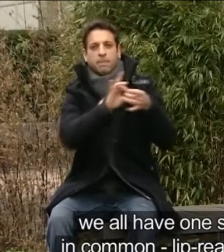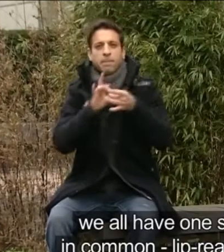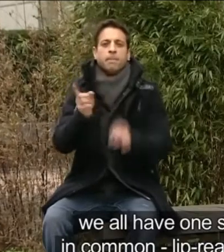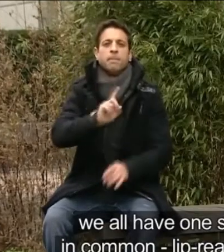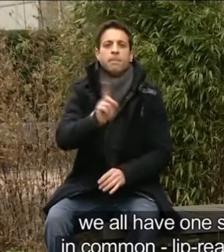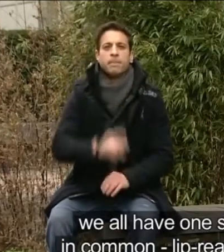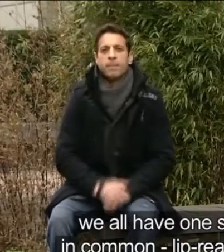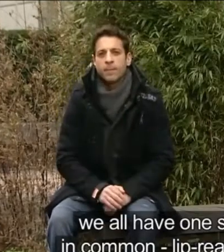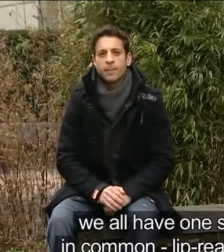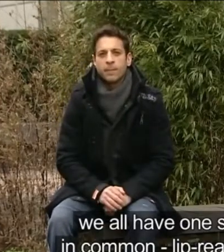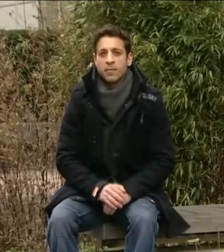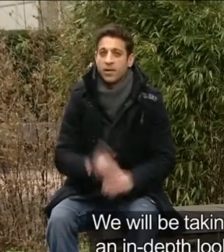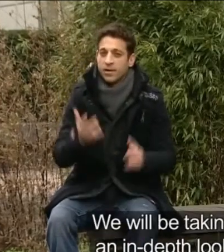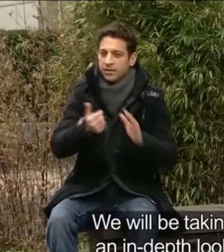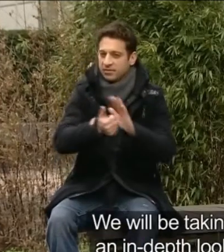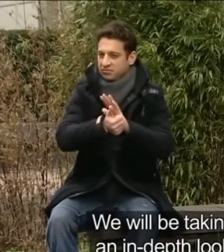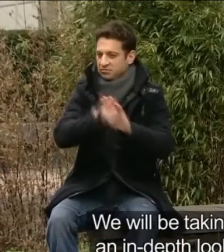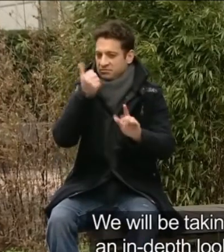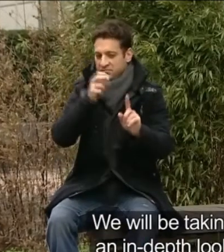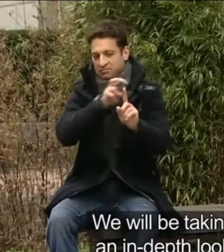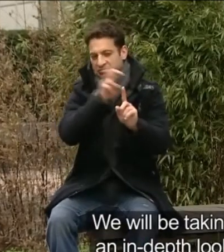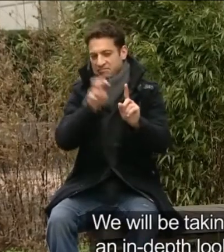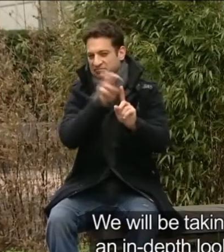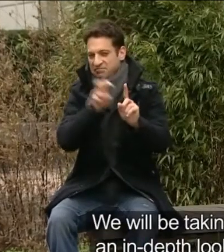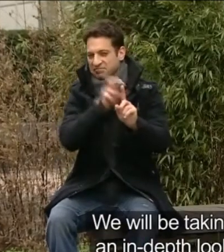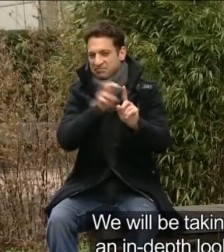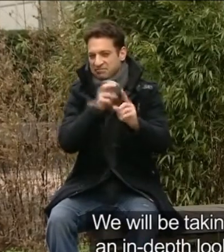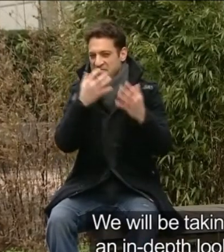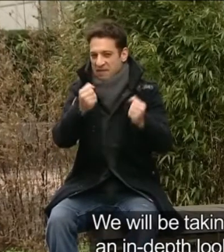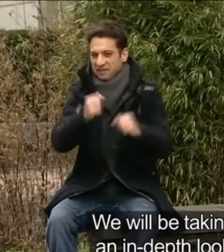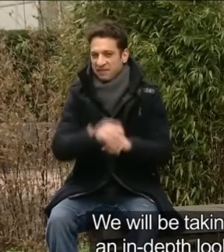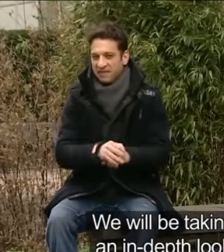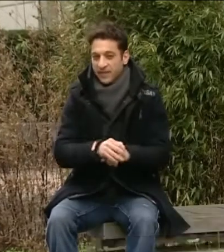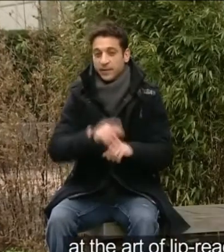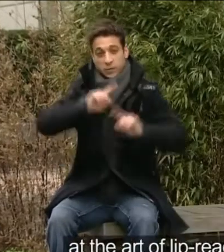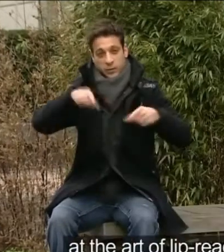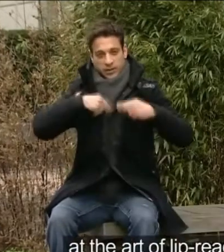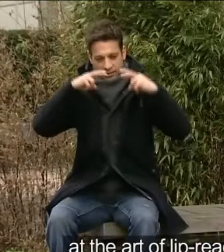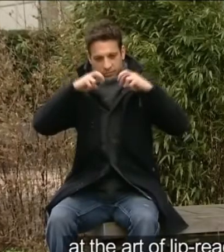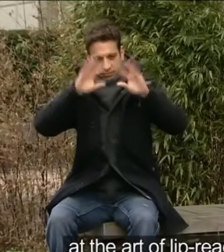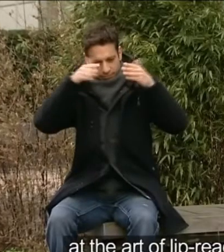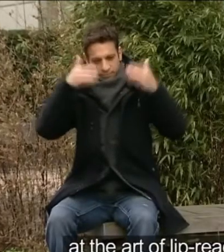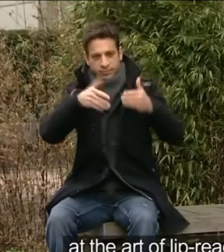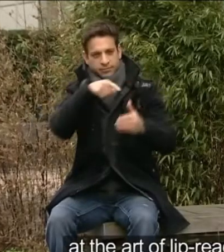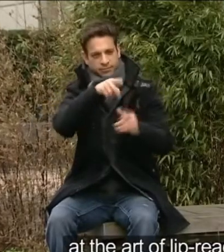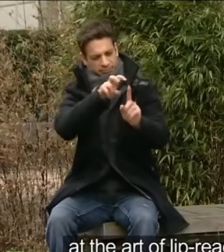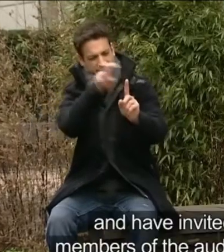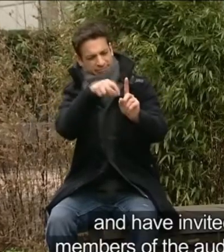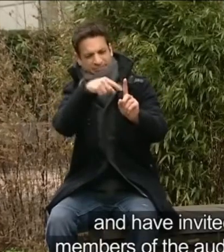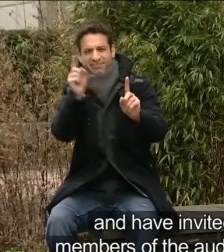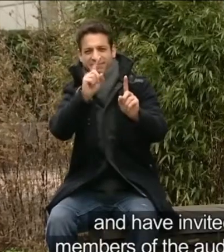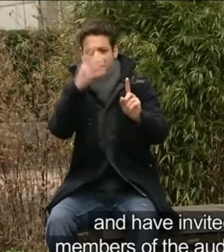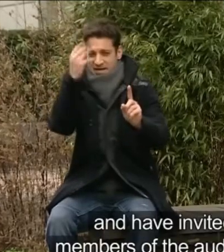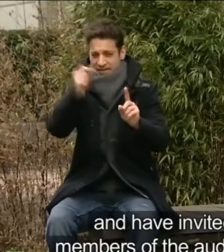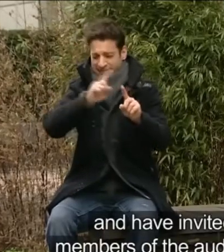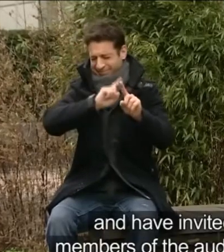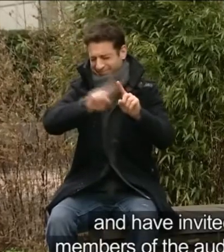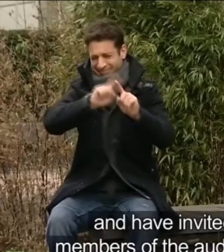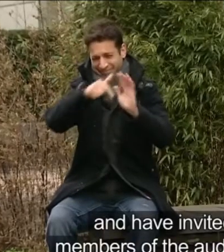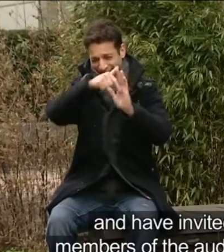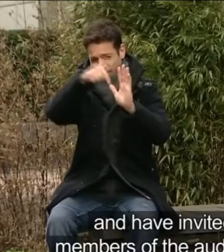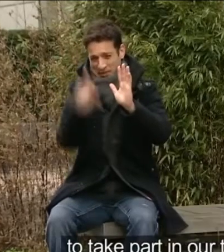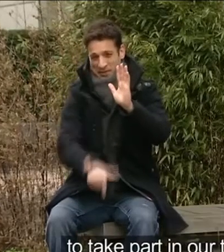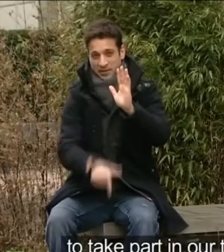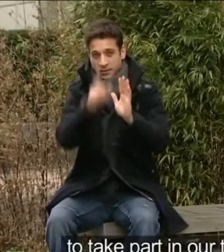in common: lip reading. We will be taking an in-depth look at the art of lip reading and have invited members